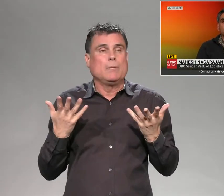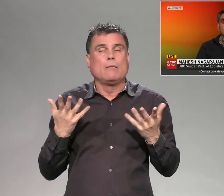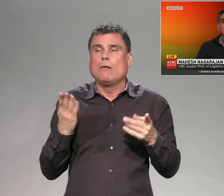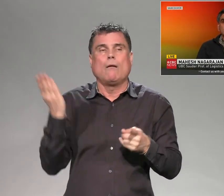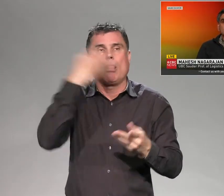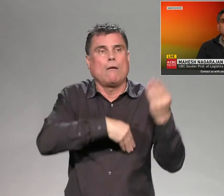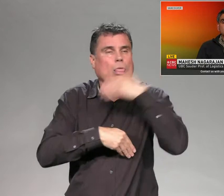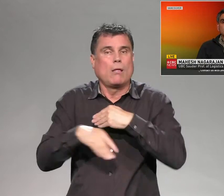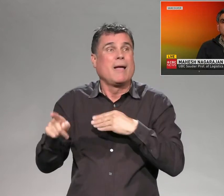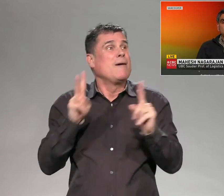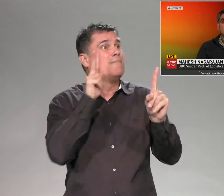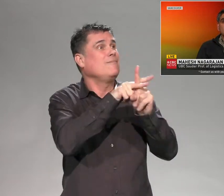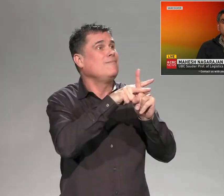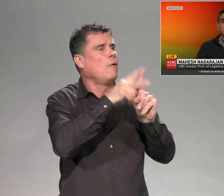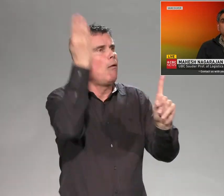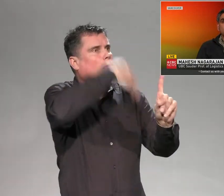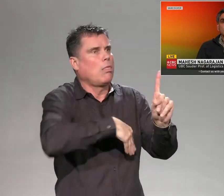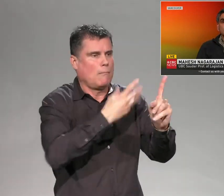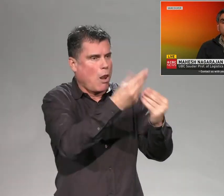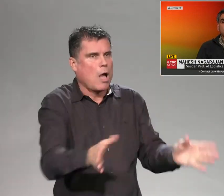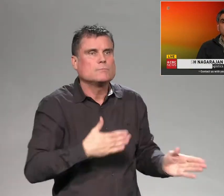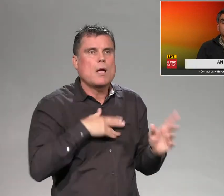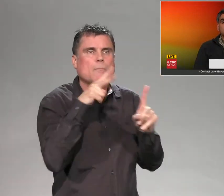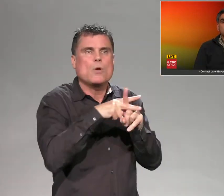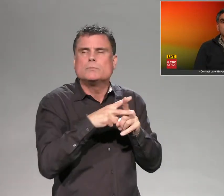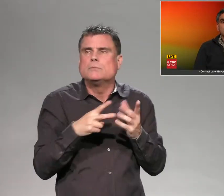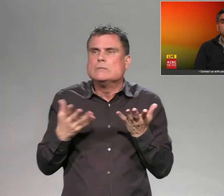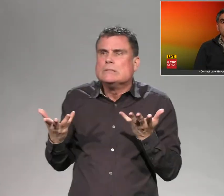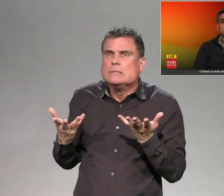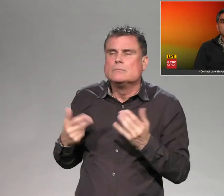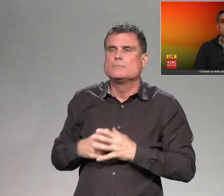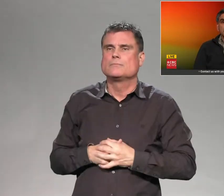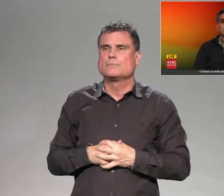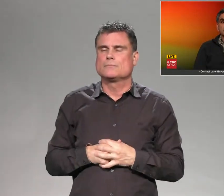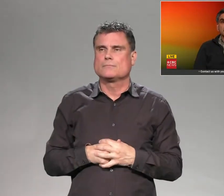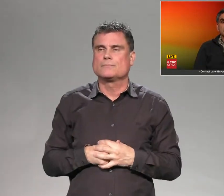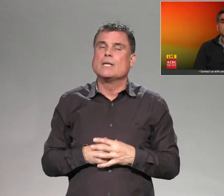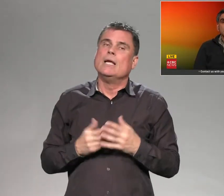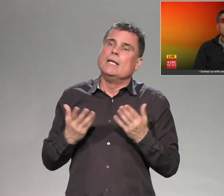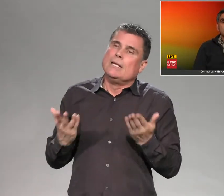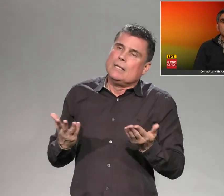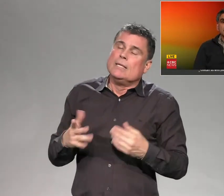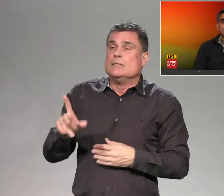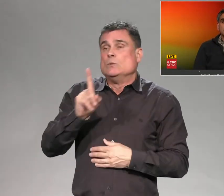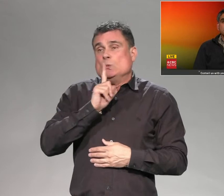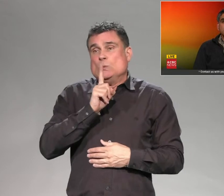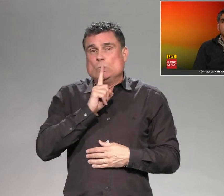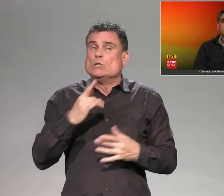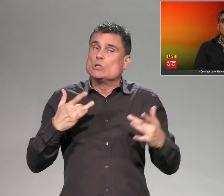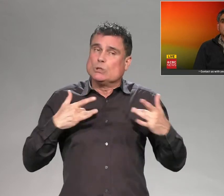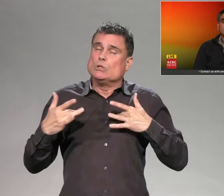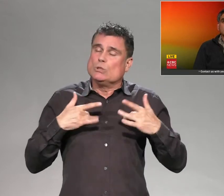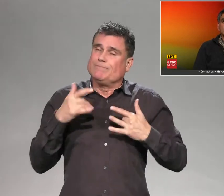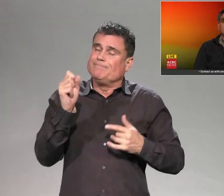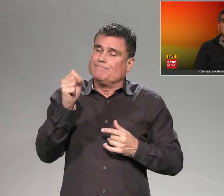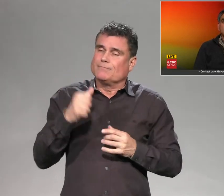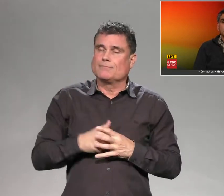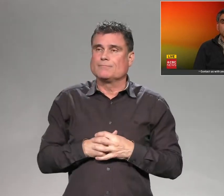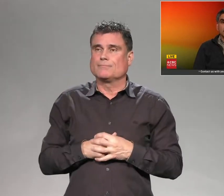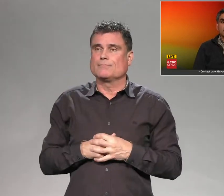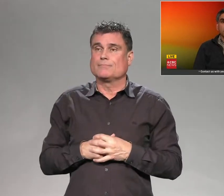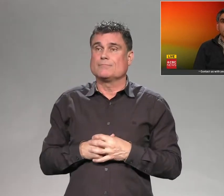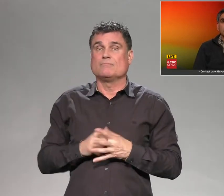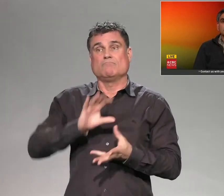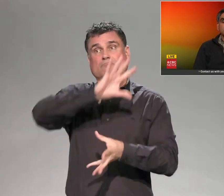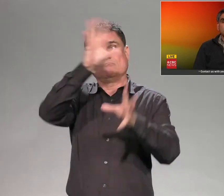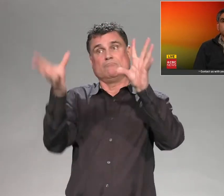even before, that she is concerned about a different population where some people are going to fall through the cracks. I mean, this is very challenging. I mean, I